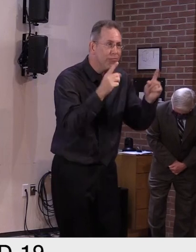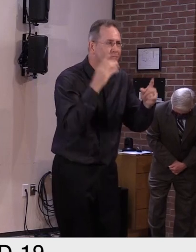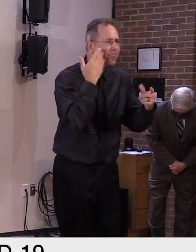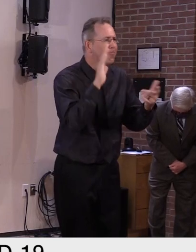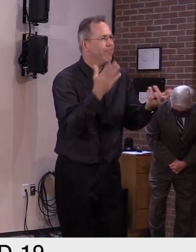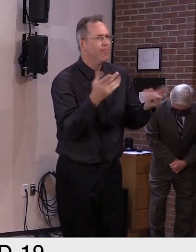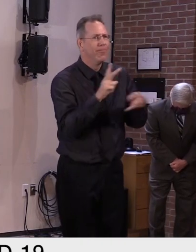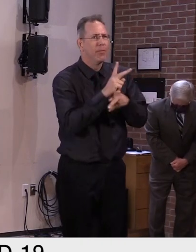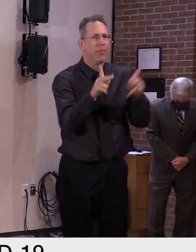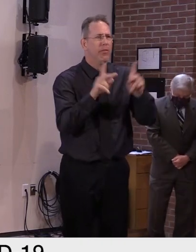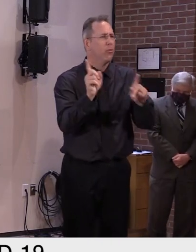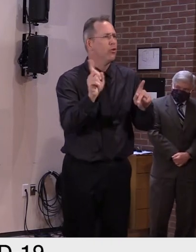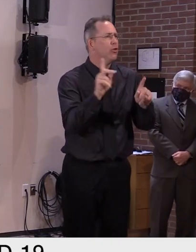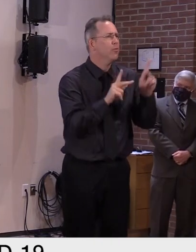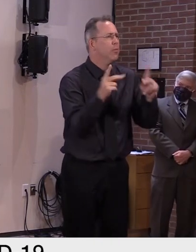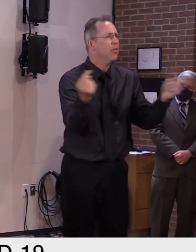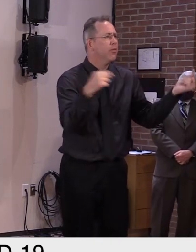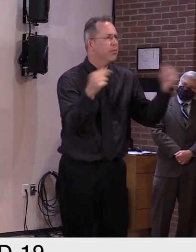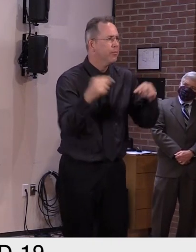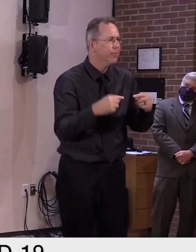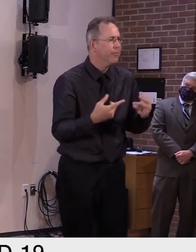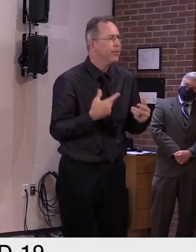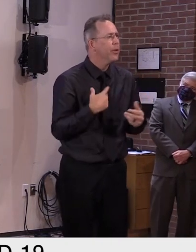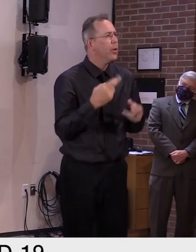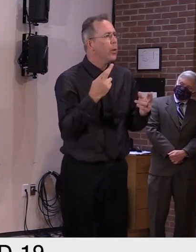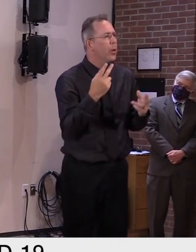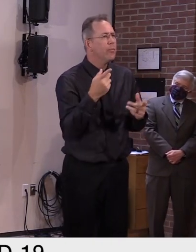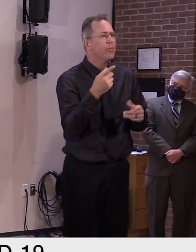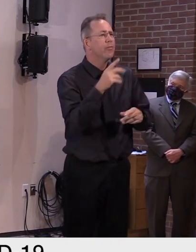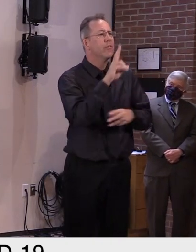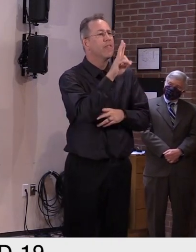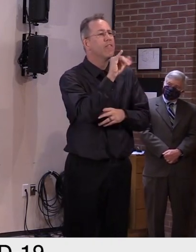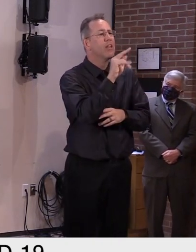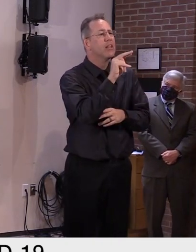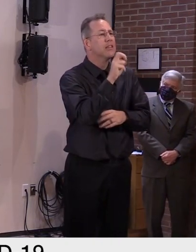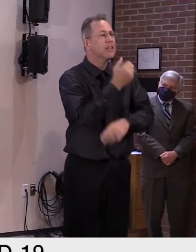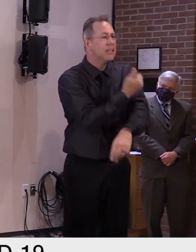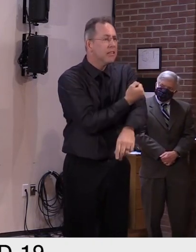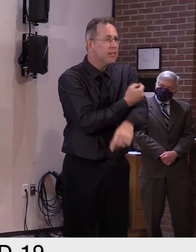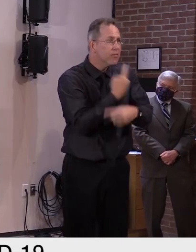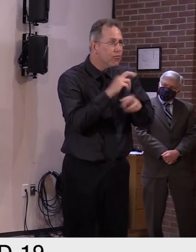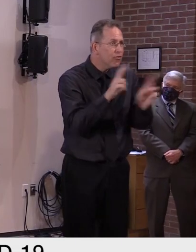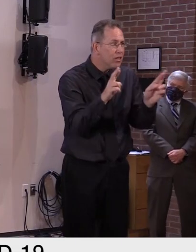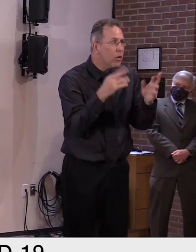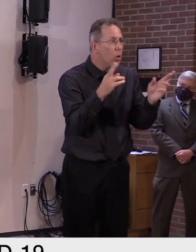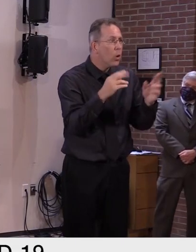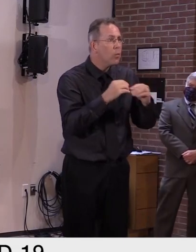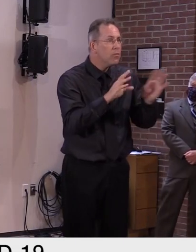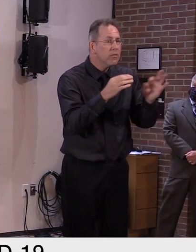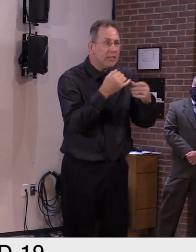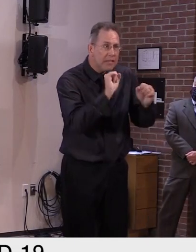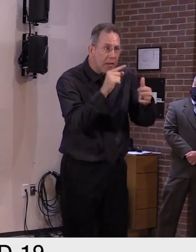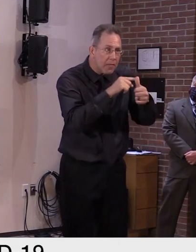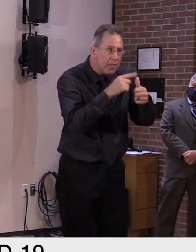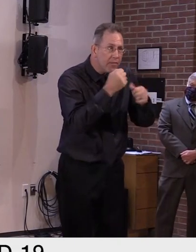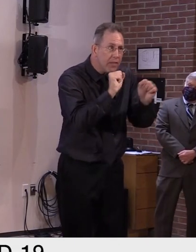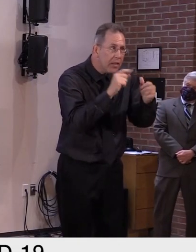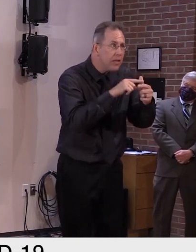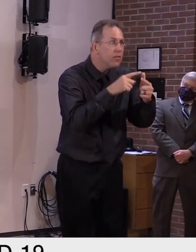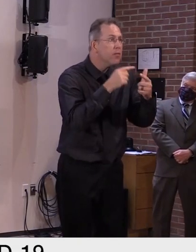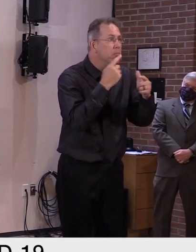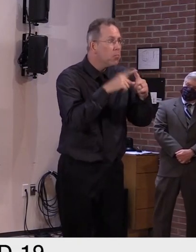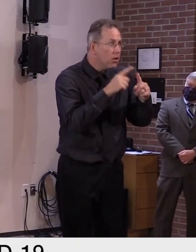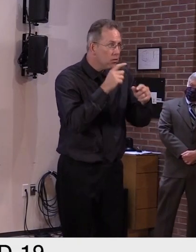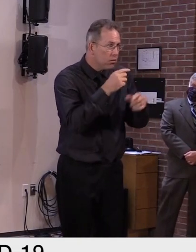place sometime in the very near future that is safe, reliable, and available for wide